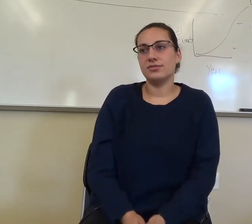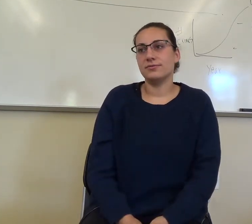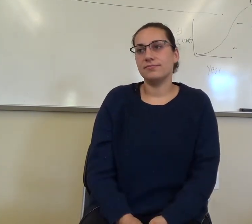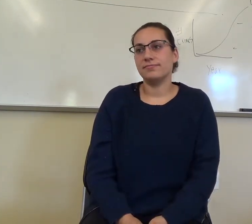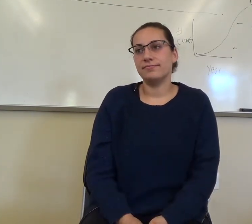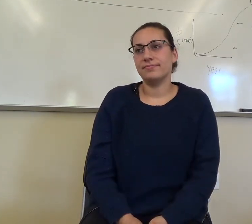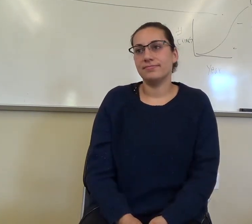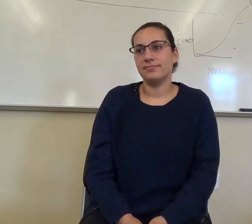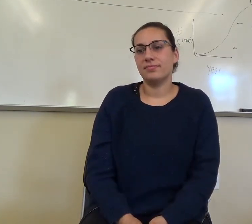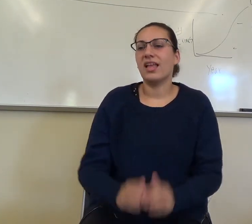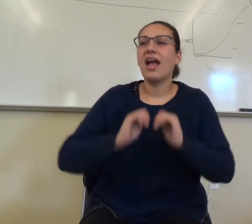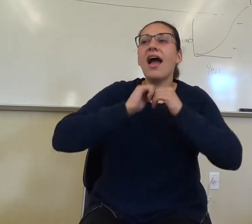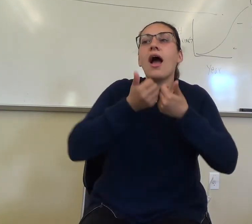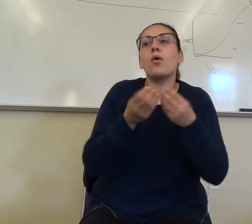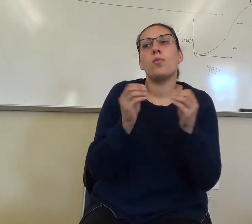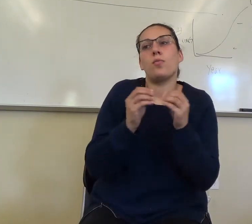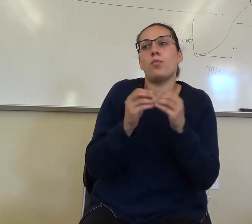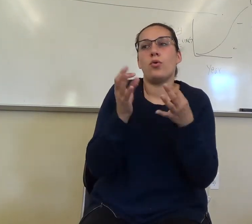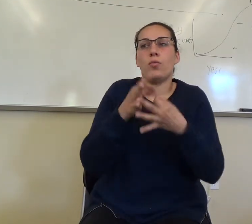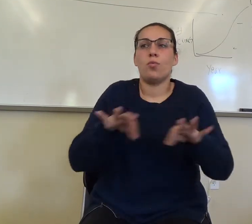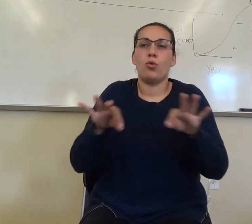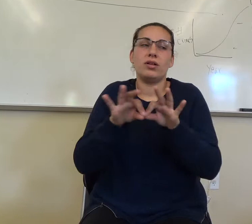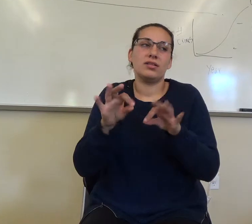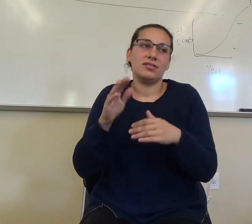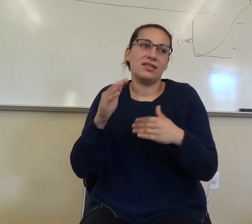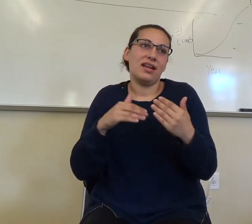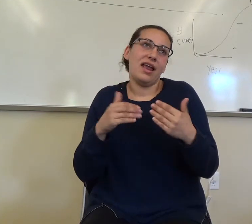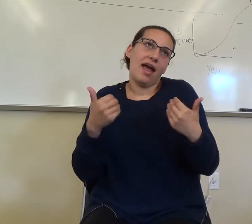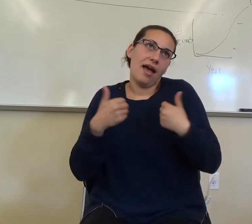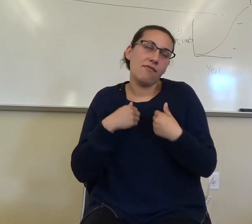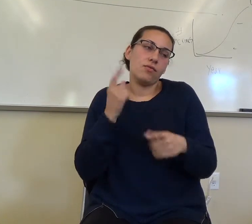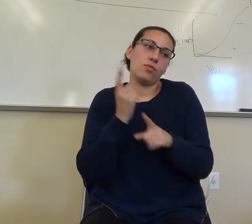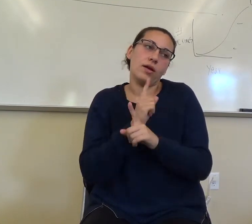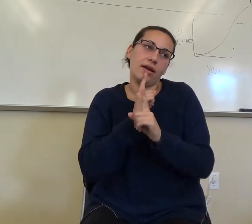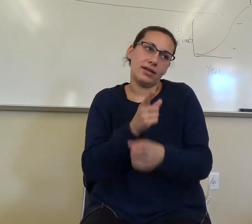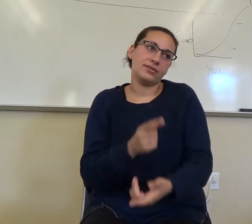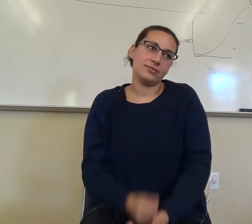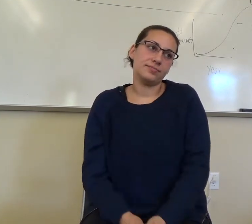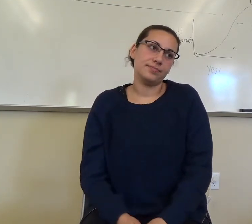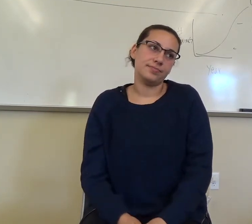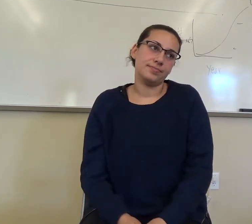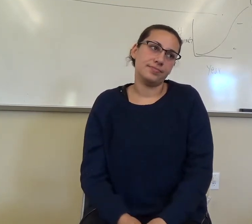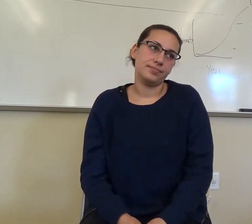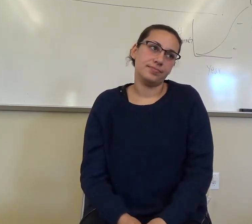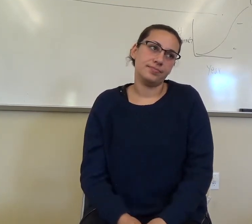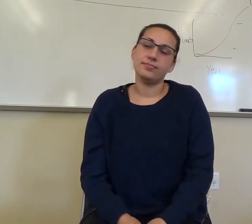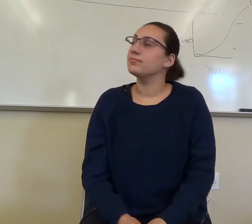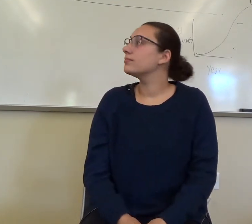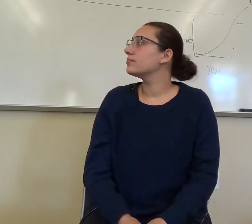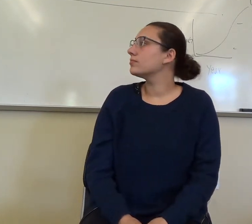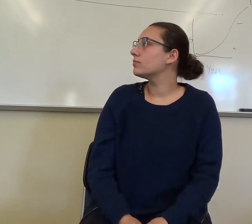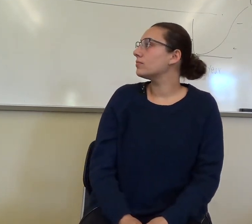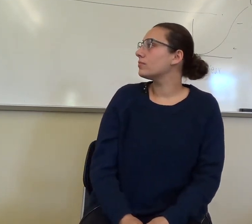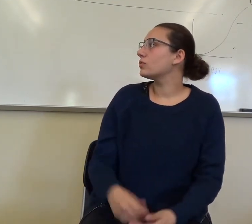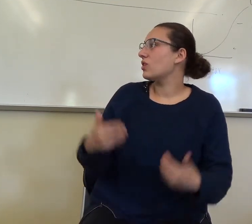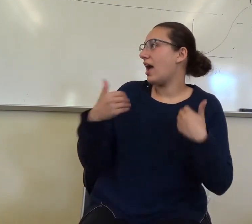Okay. Light and heavy different TV viewers. So let's go back to have. We tried a couple of different verbs